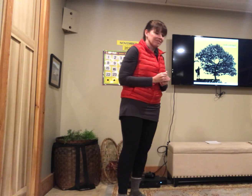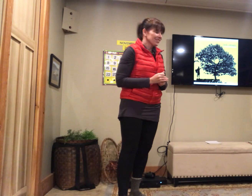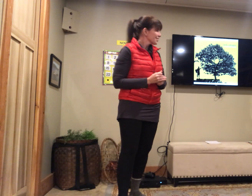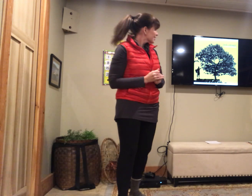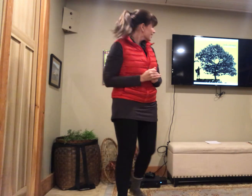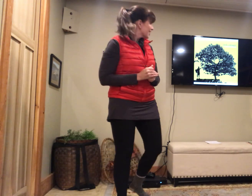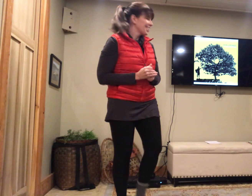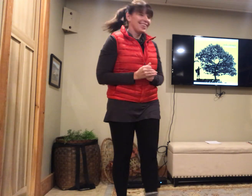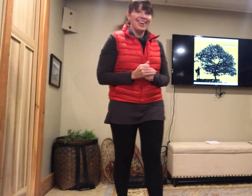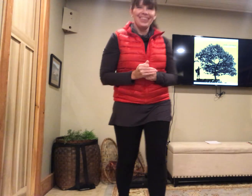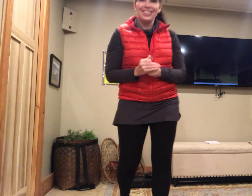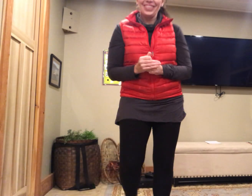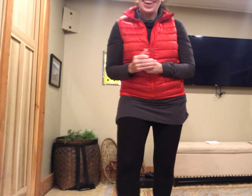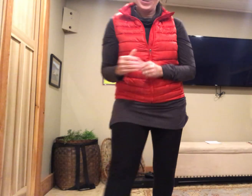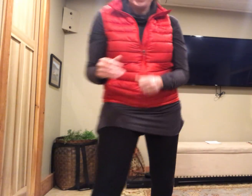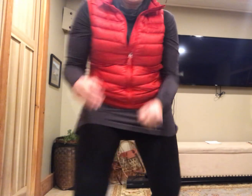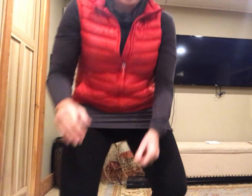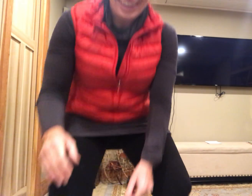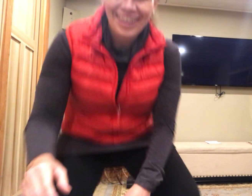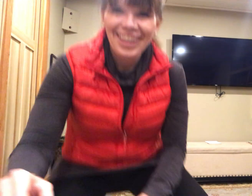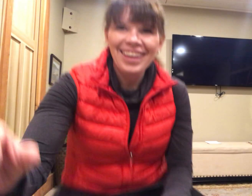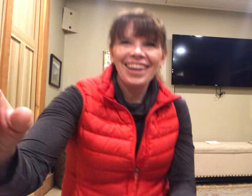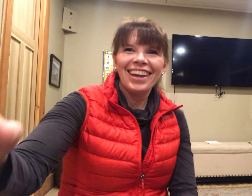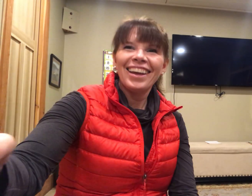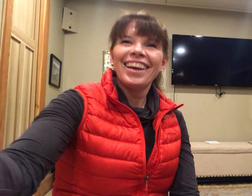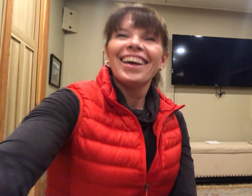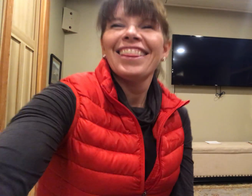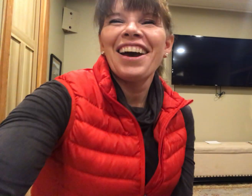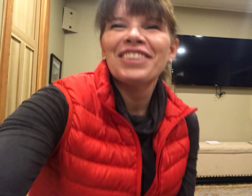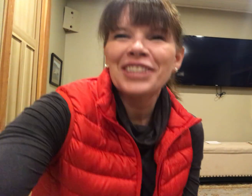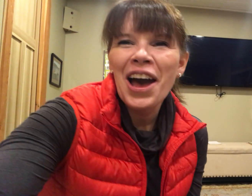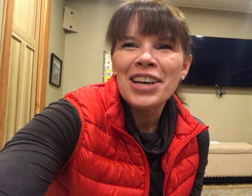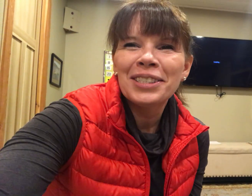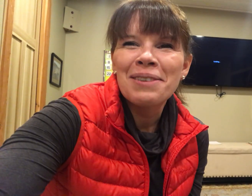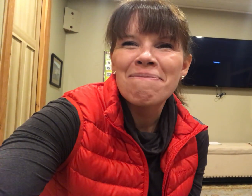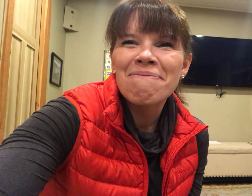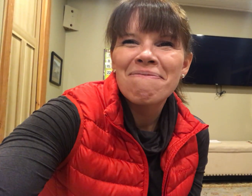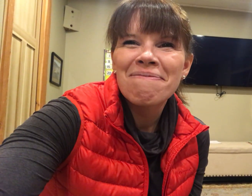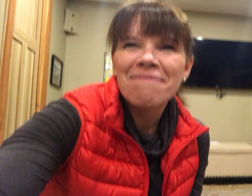All right. That was awesome.